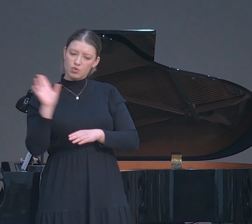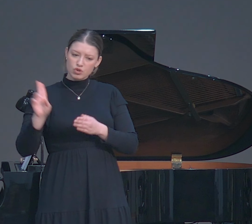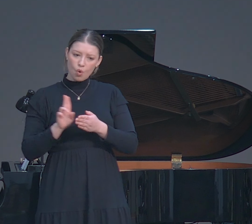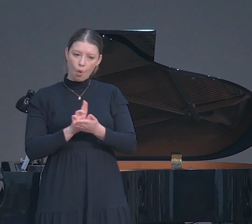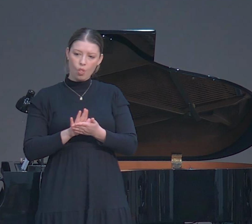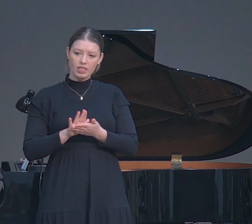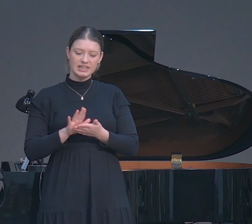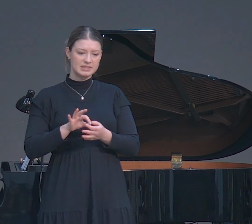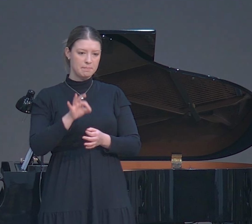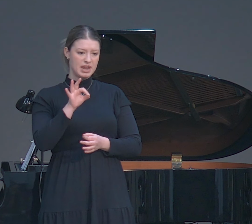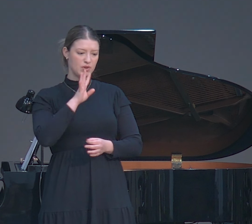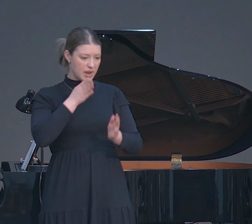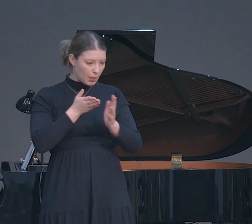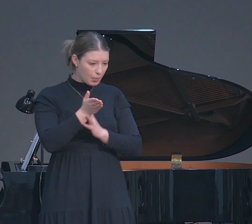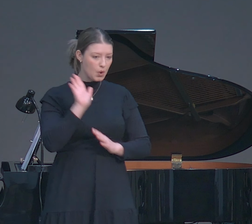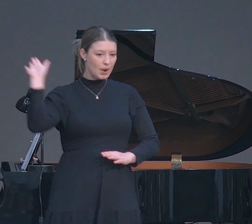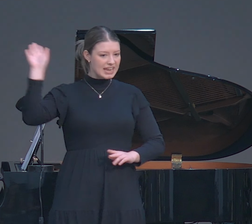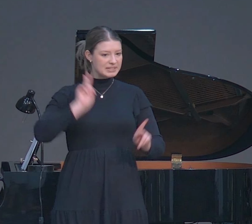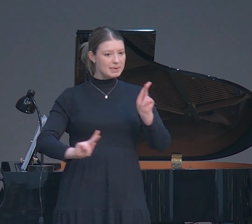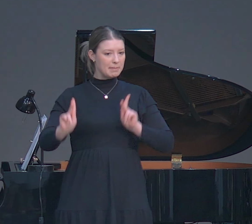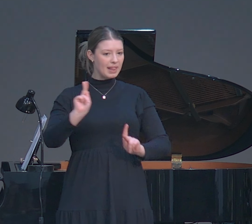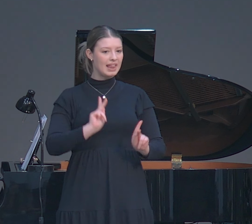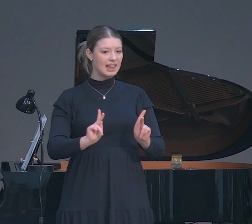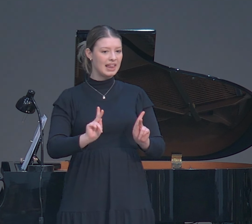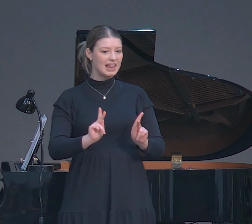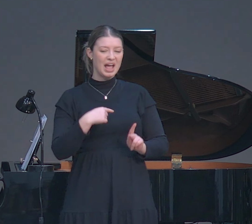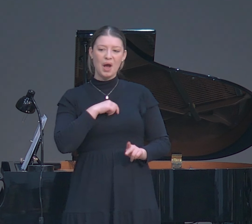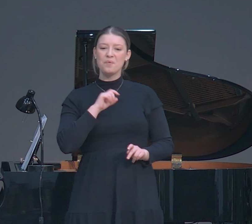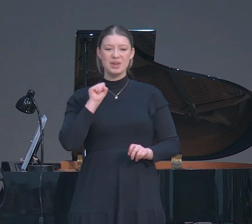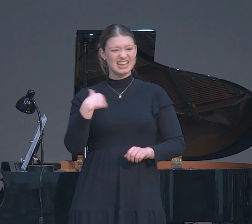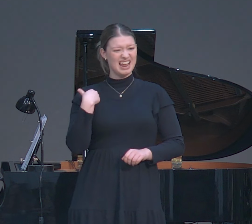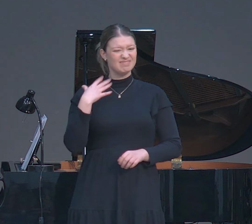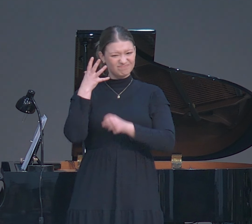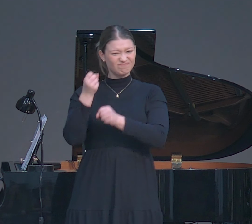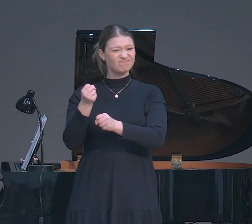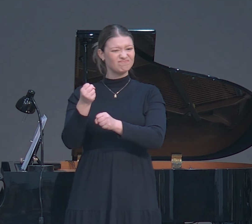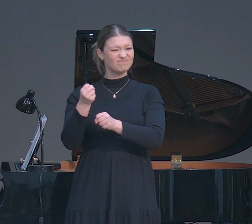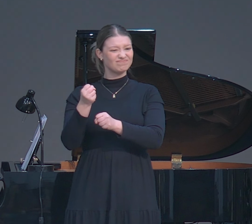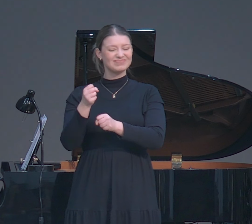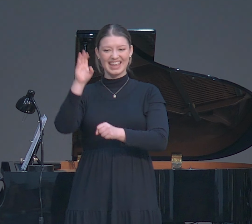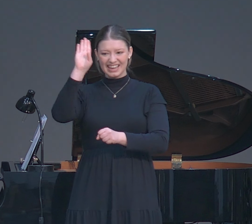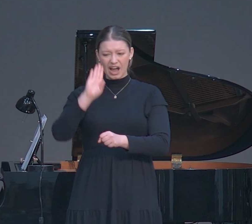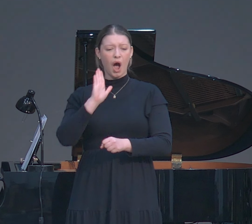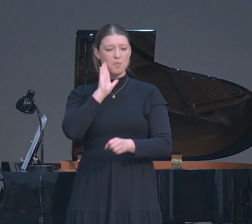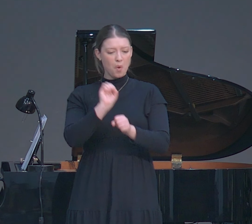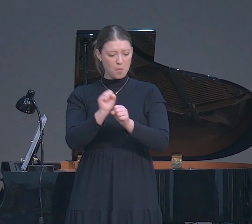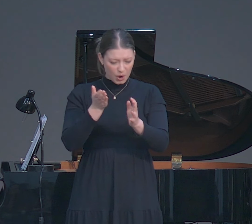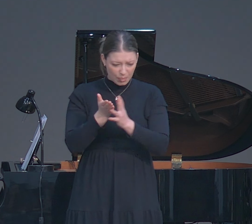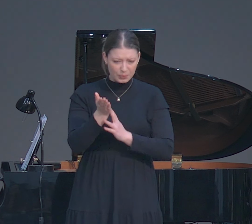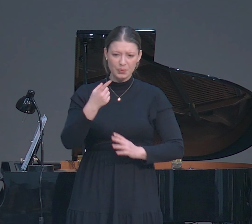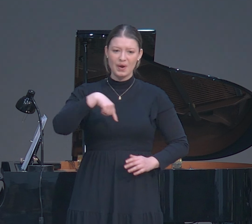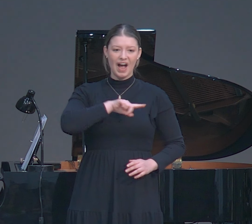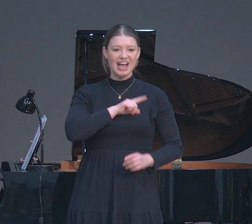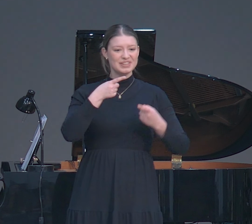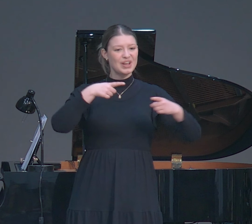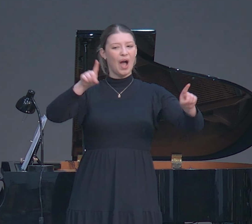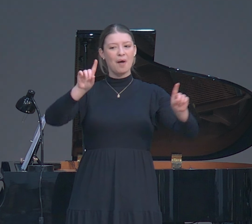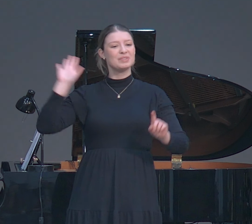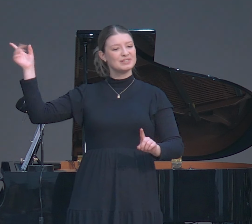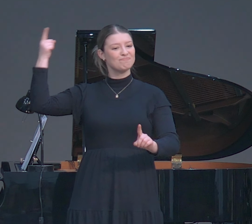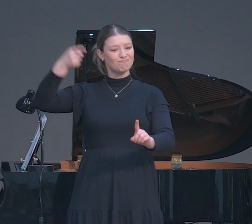Spirit to speak through his people, we should have faith that God will work through us to accomplish